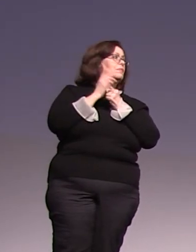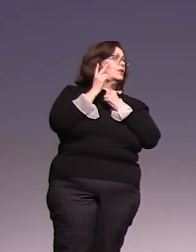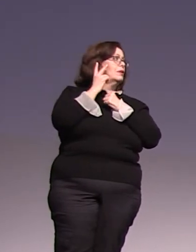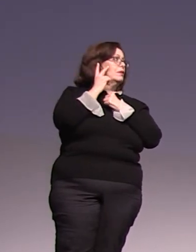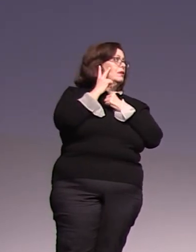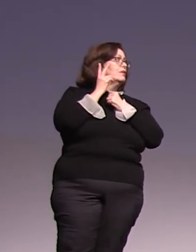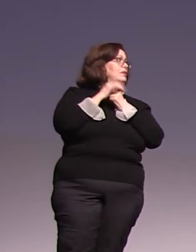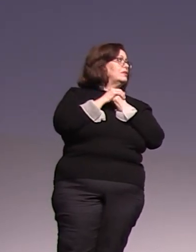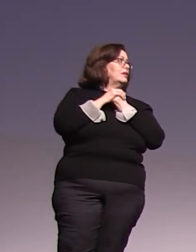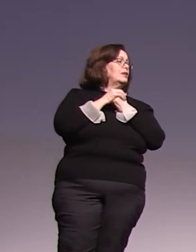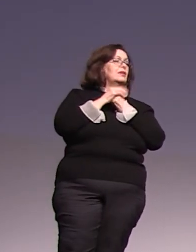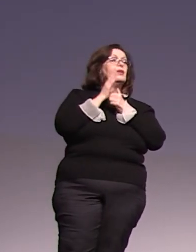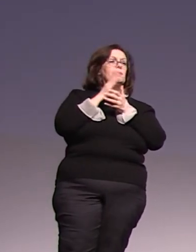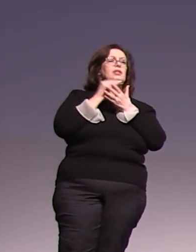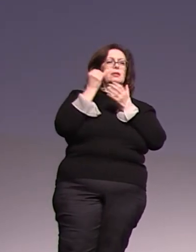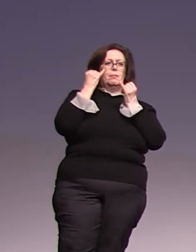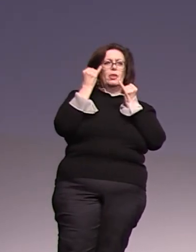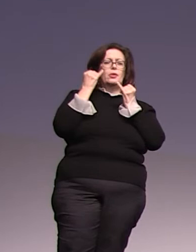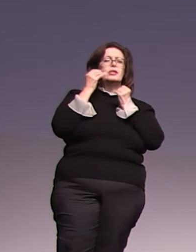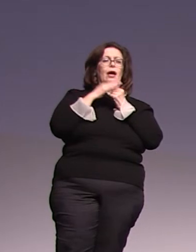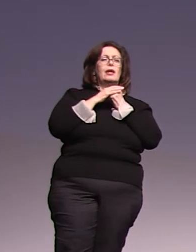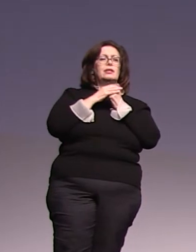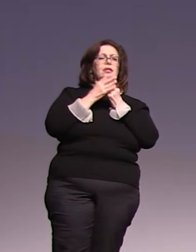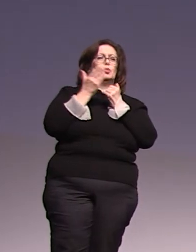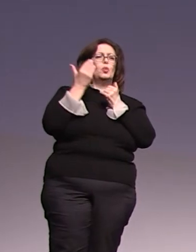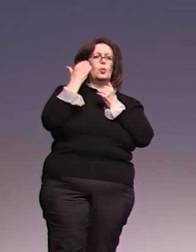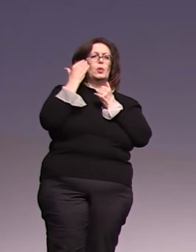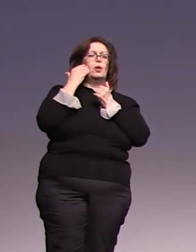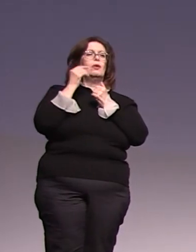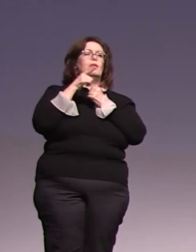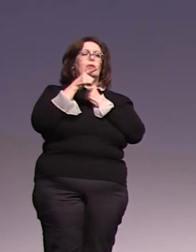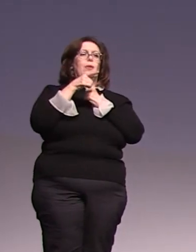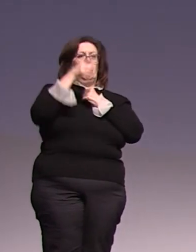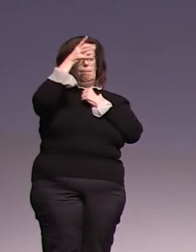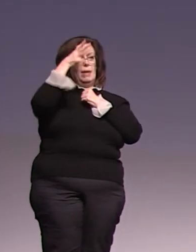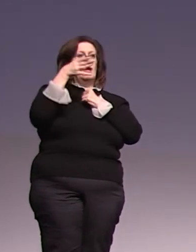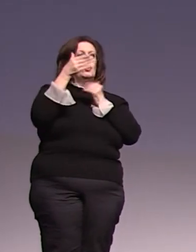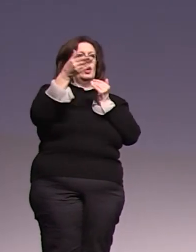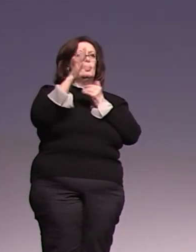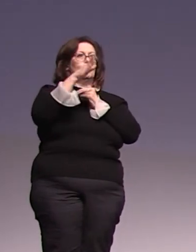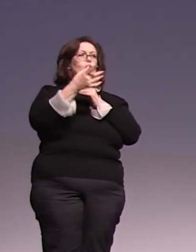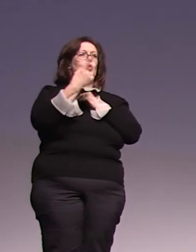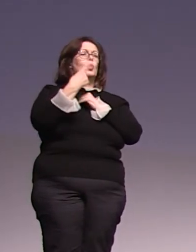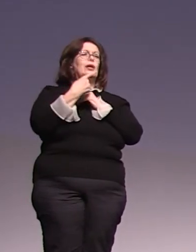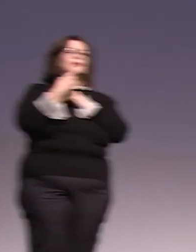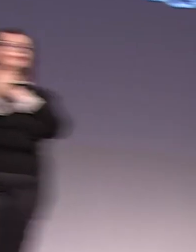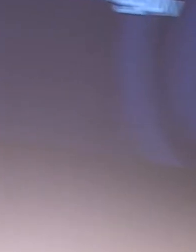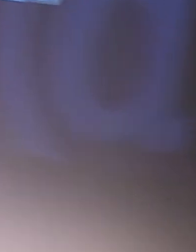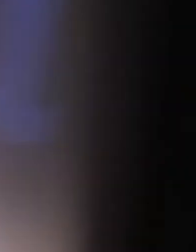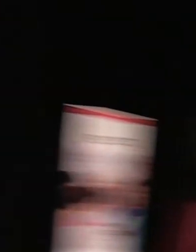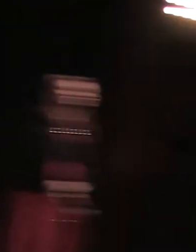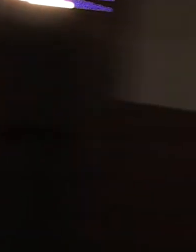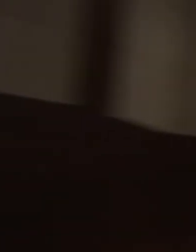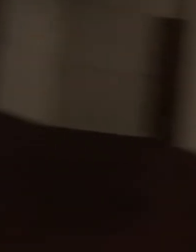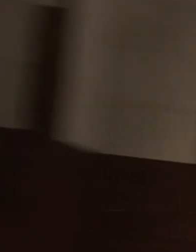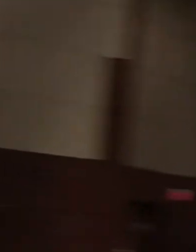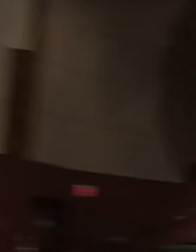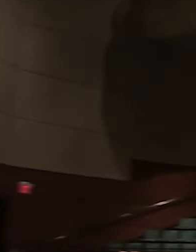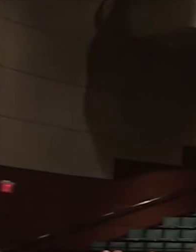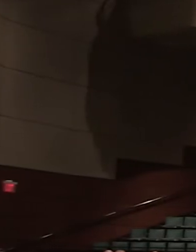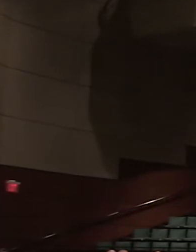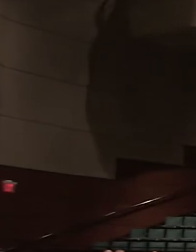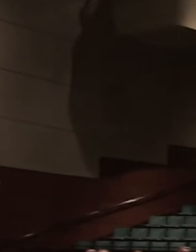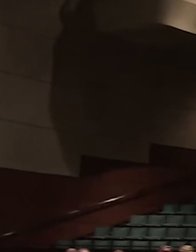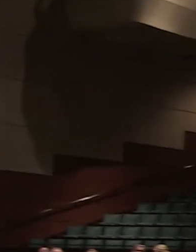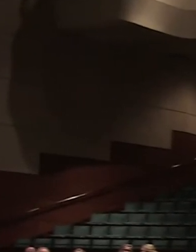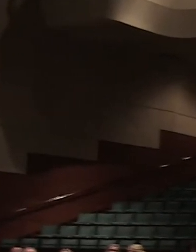think that's one of those great examples, and I appreciate that. Sir, please go ahead with your question. I think we've got time for just a couple more. If there is another individual,